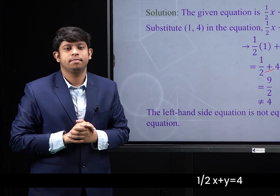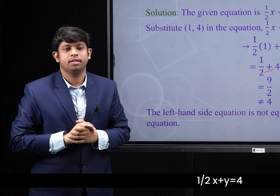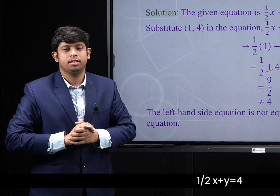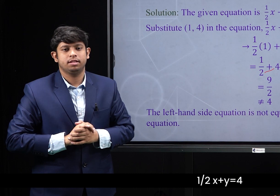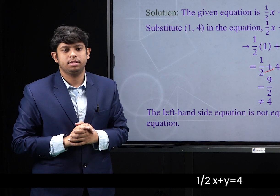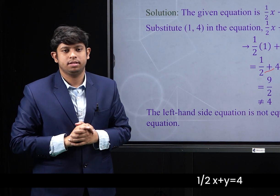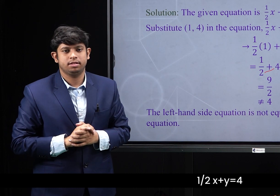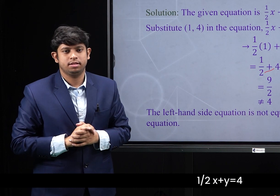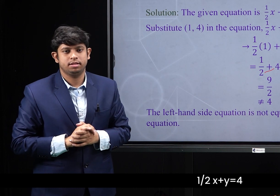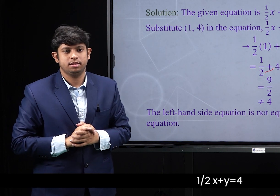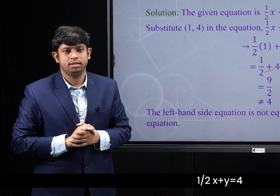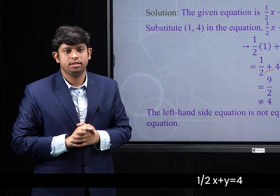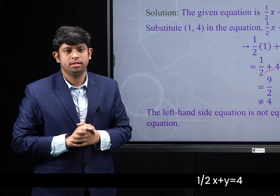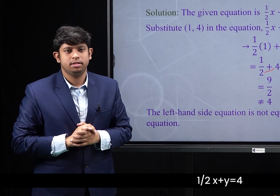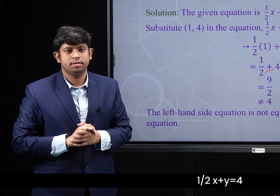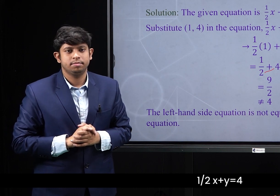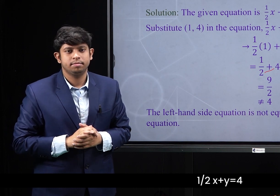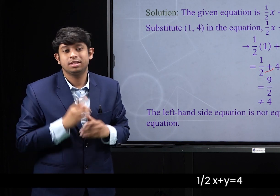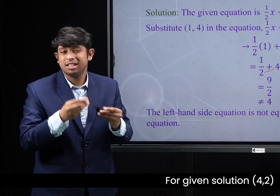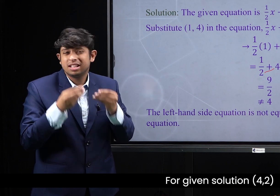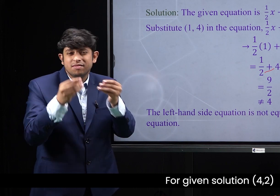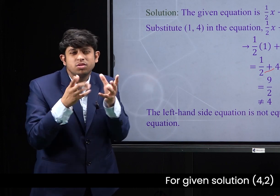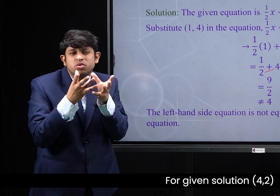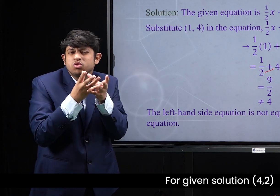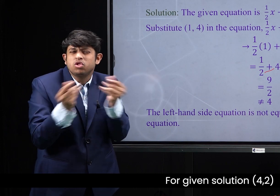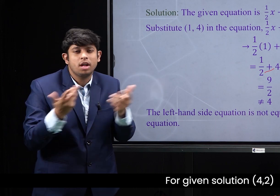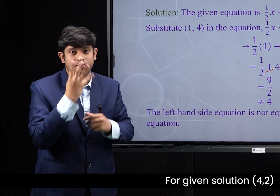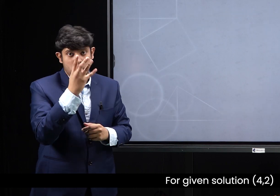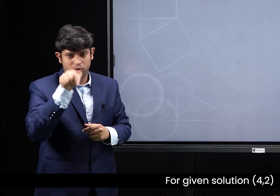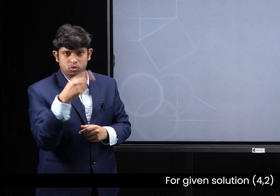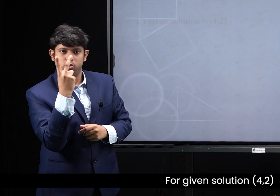plus y equal to 4. For given solution 4, 2,